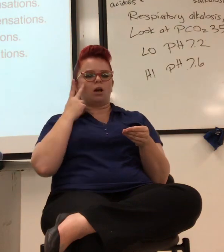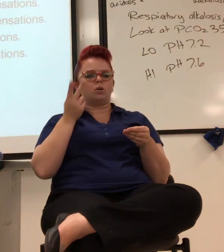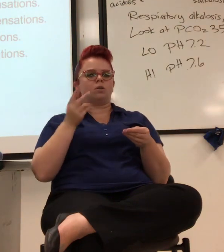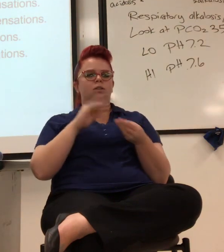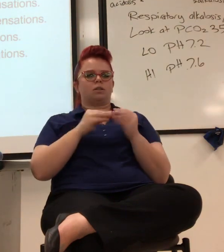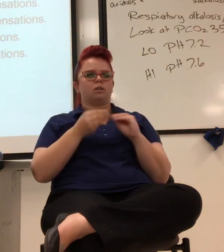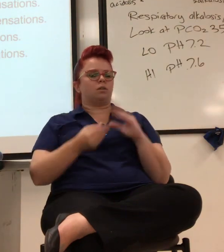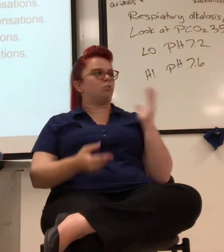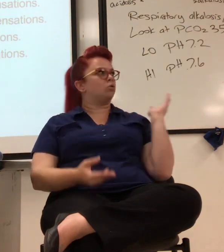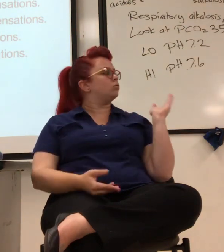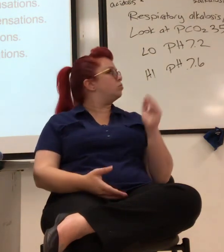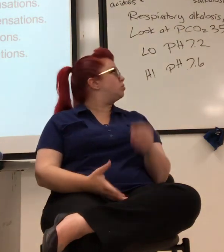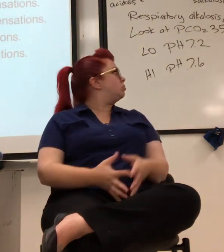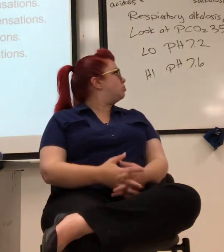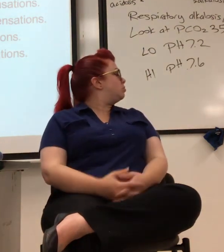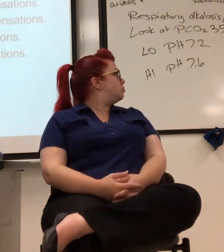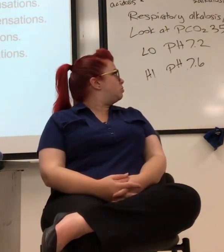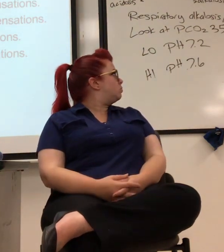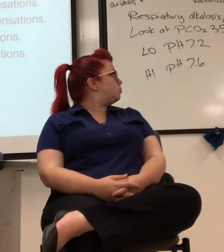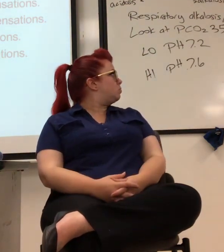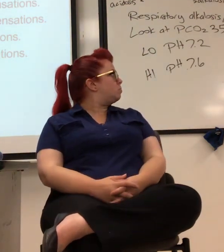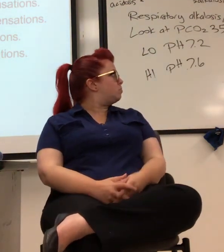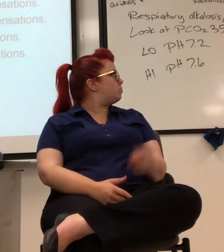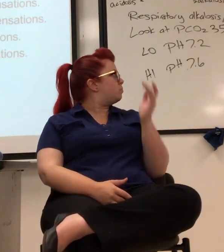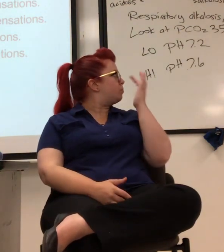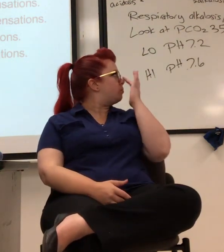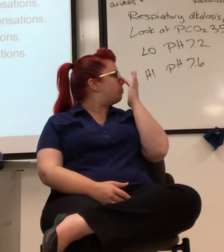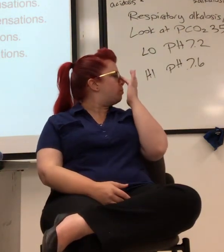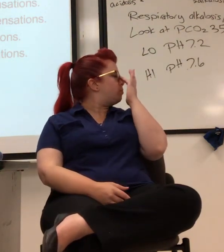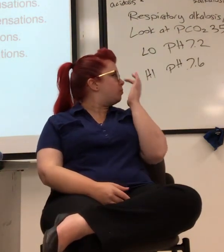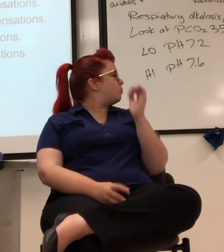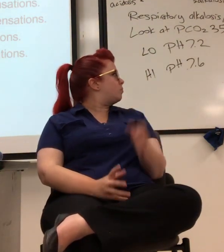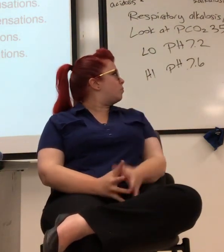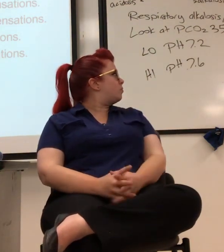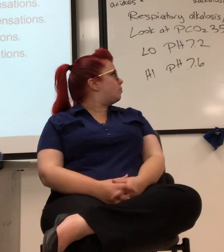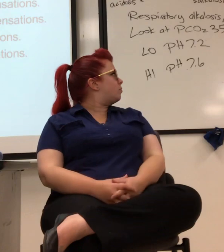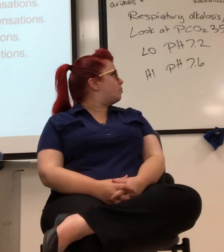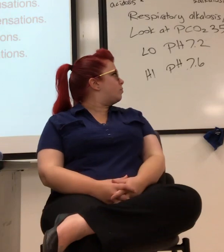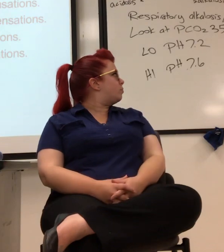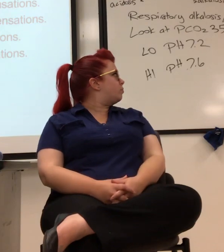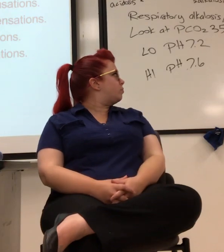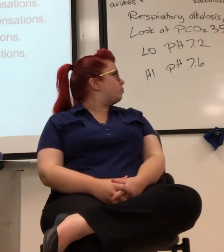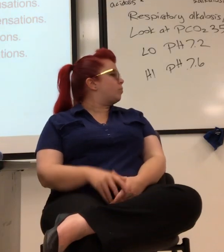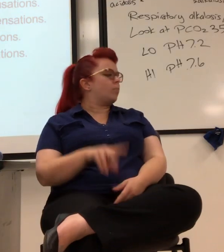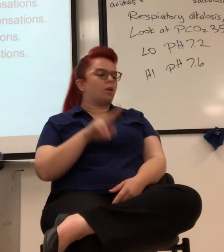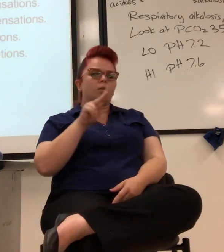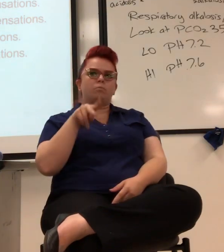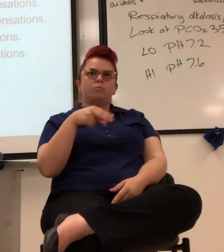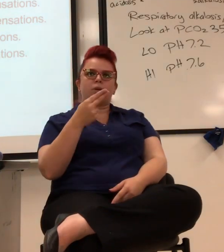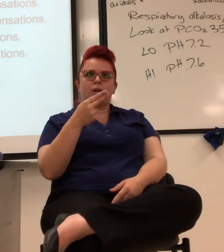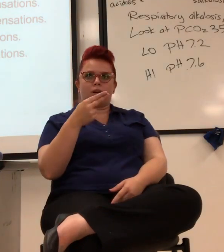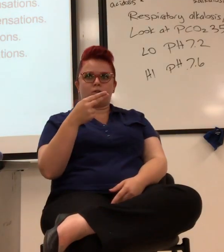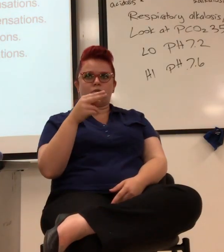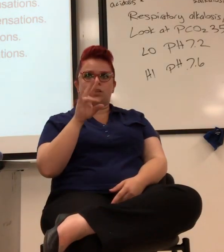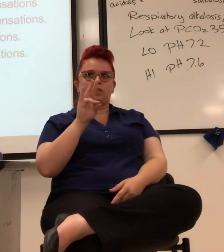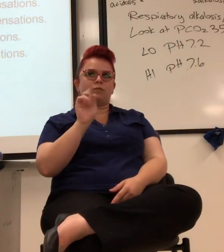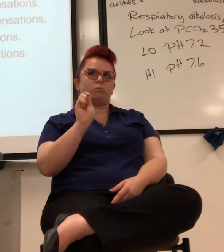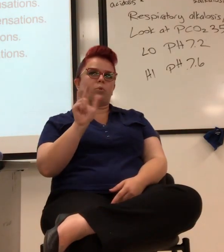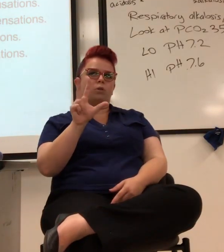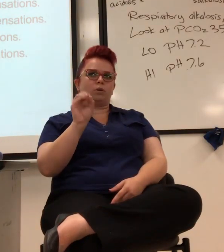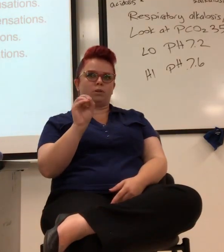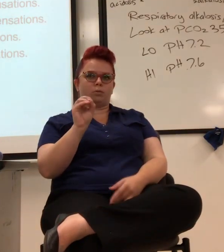22 to 26 milliequivalents per liter. But anyways, that's the normal range. Now, this is the renal mechanism